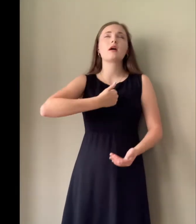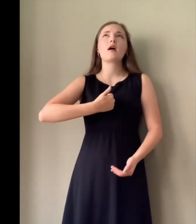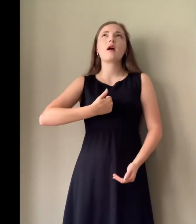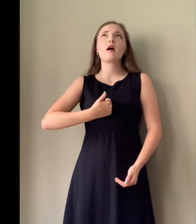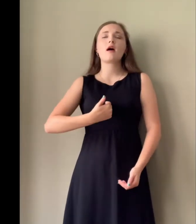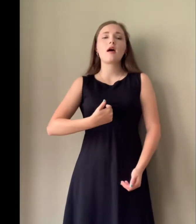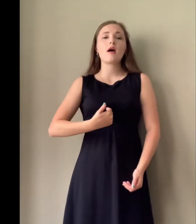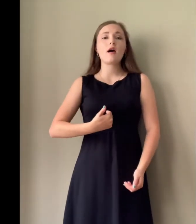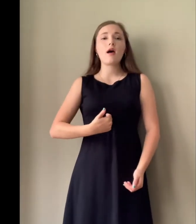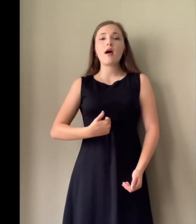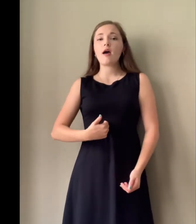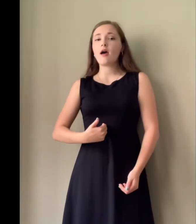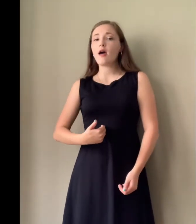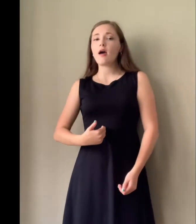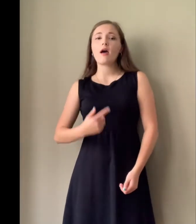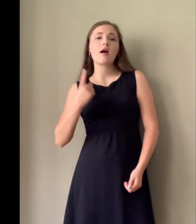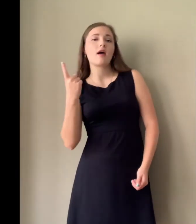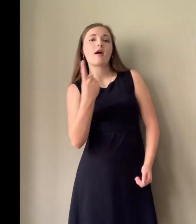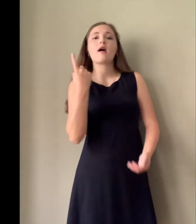And